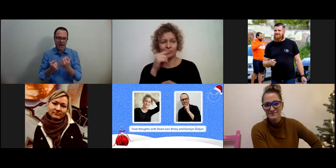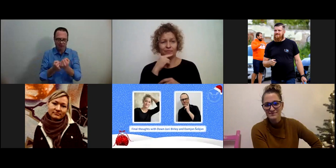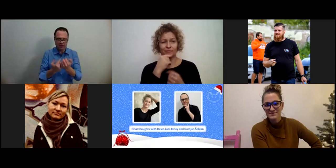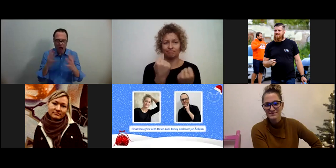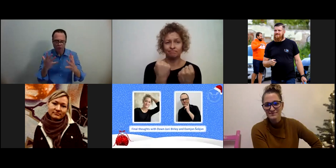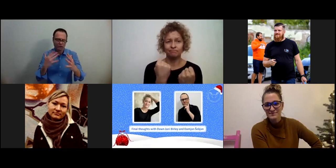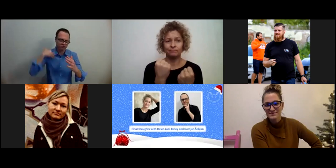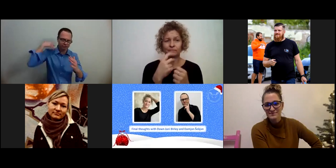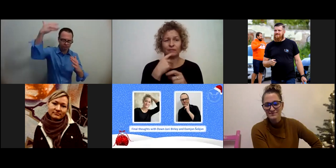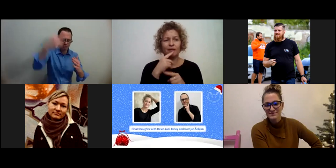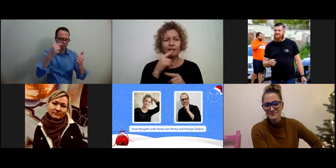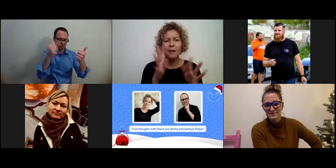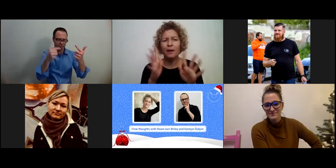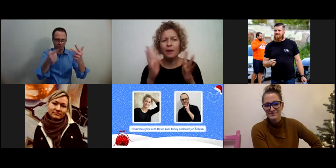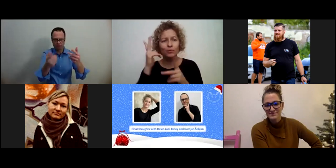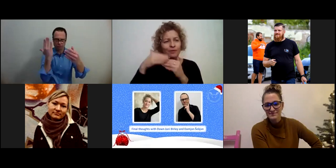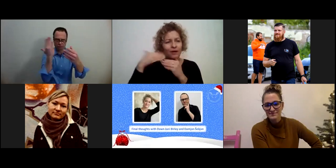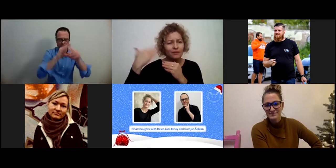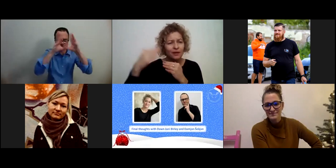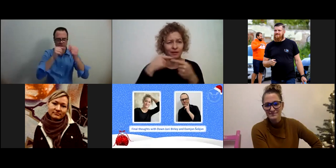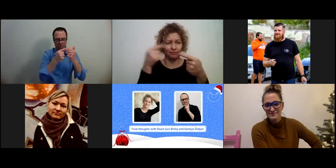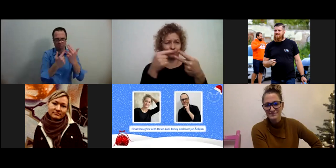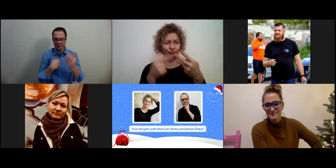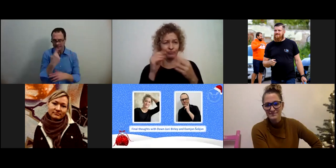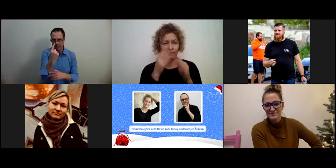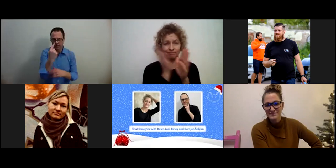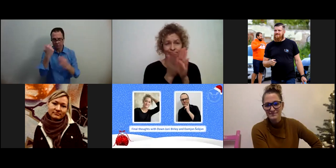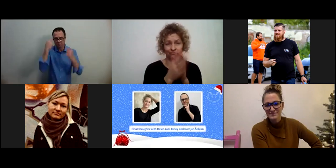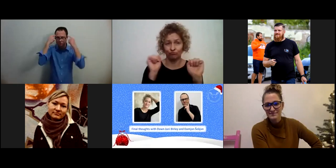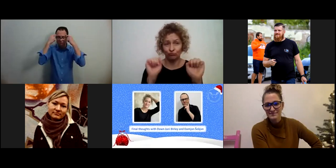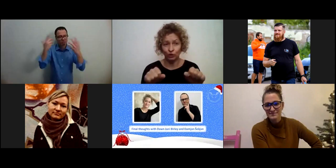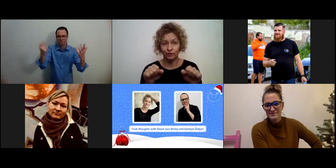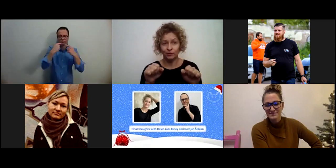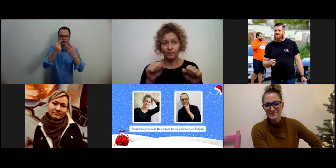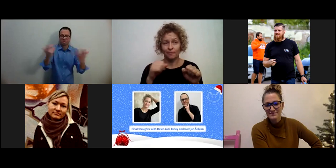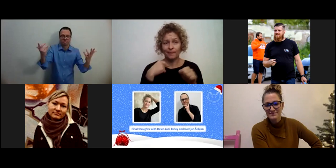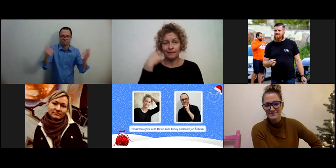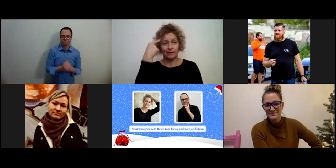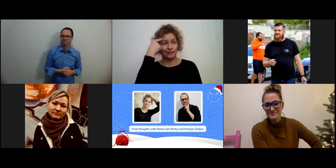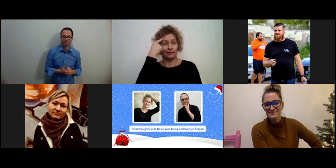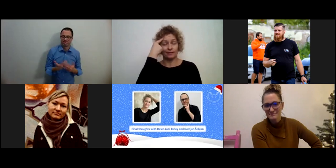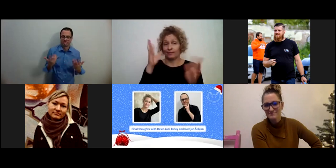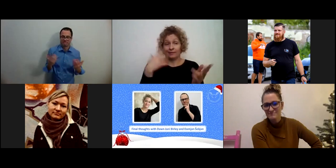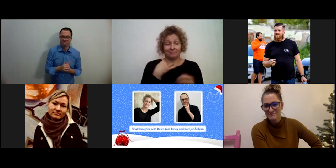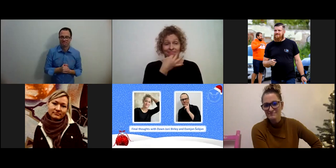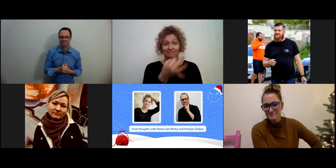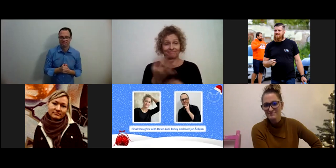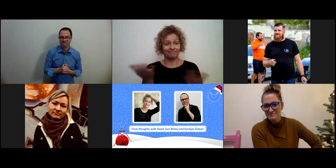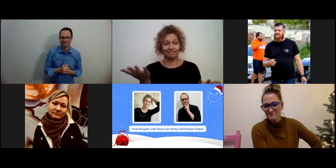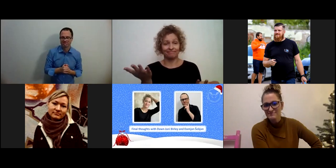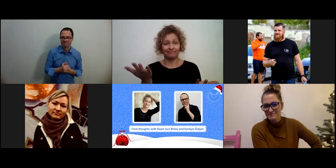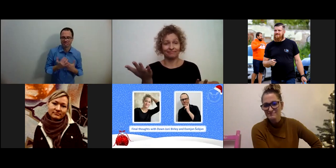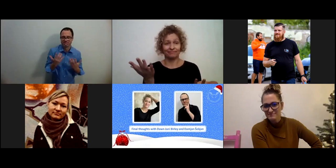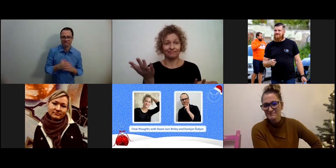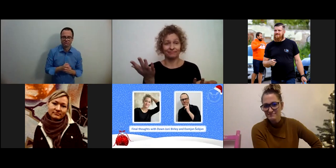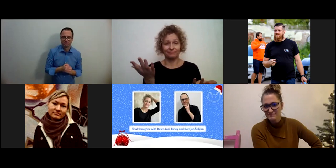we need a team of 4-5 people to put together a project proposal and to